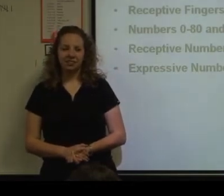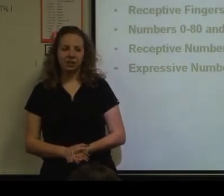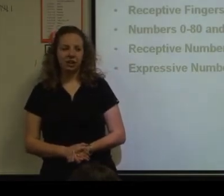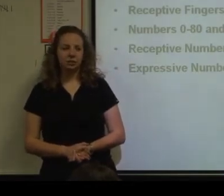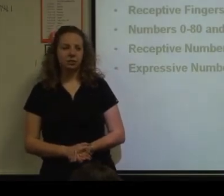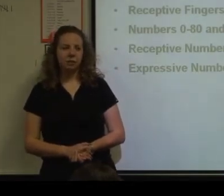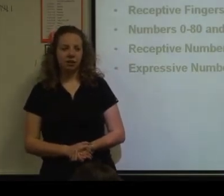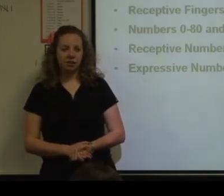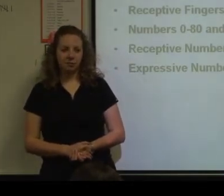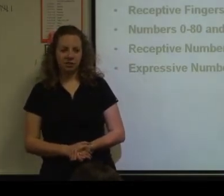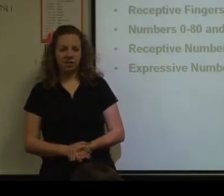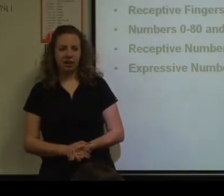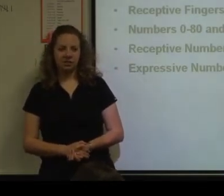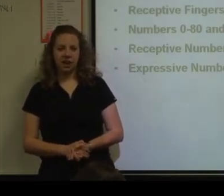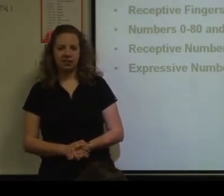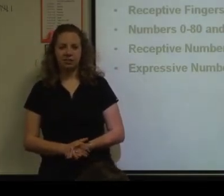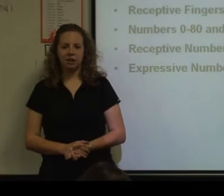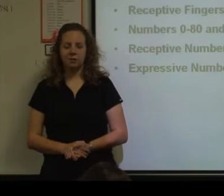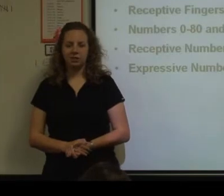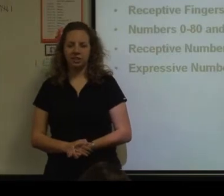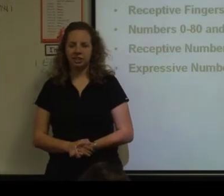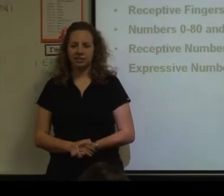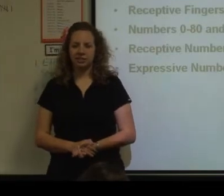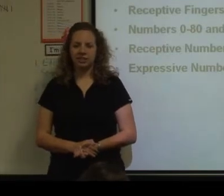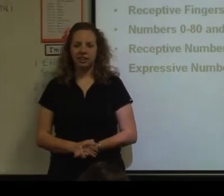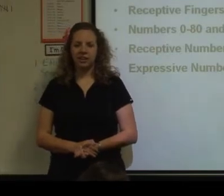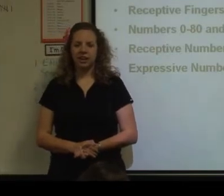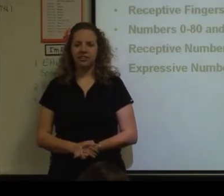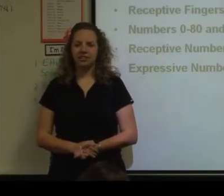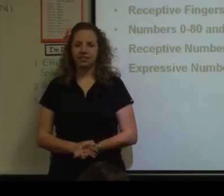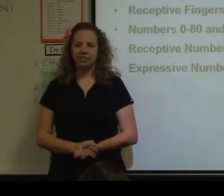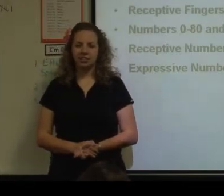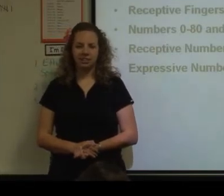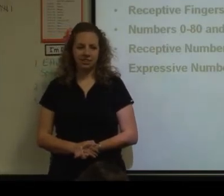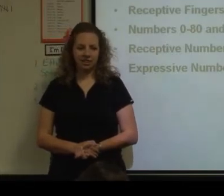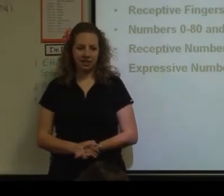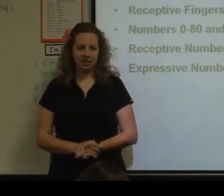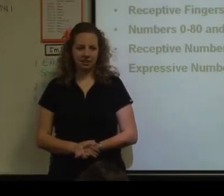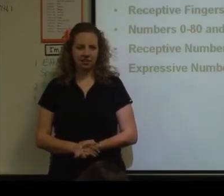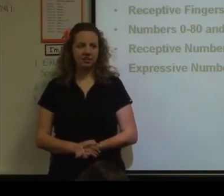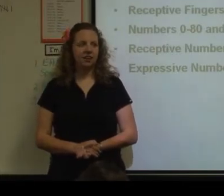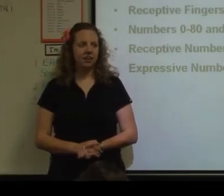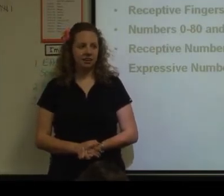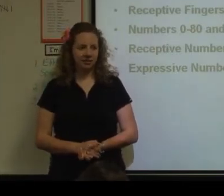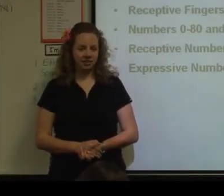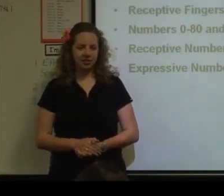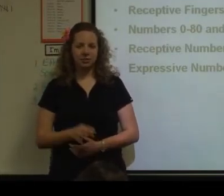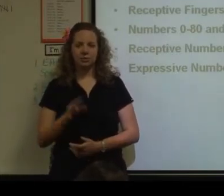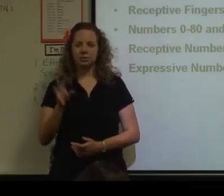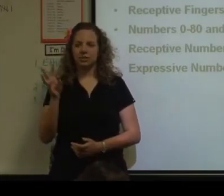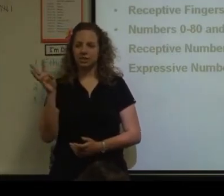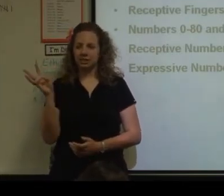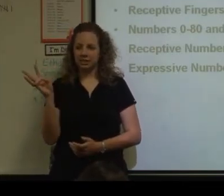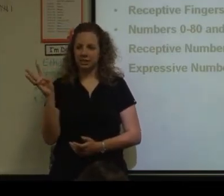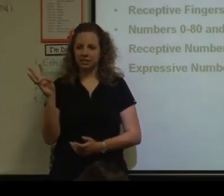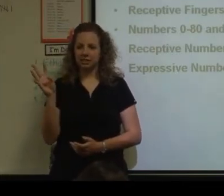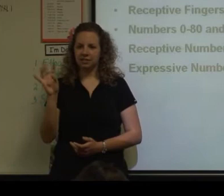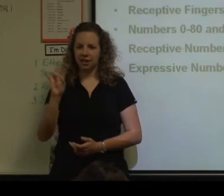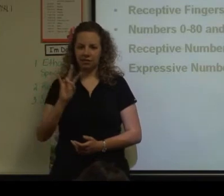67. Okay, so smaller number to the outside, so that'd be your 6, and then 7 to the inside. So 67,